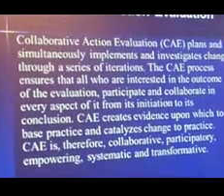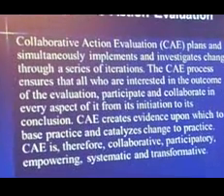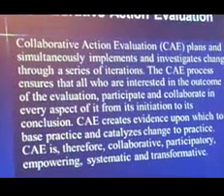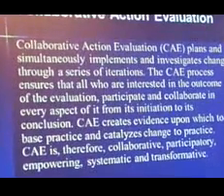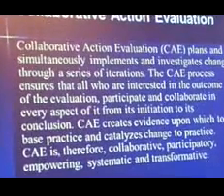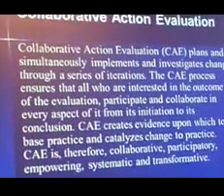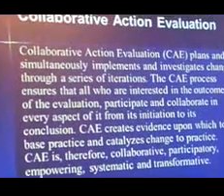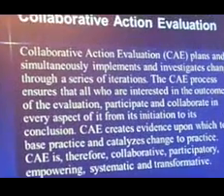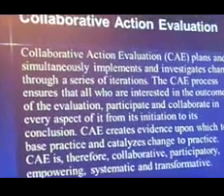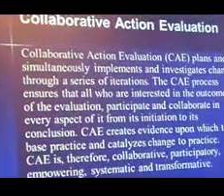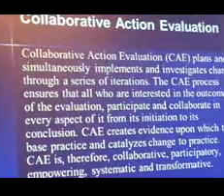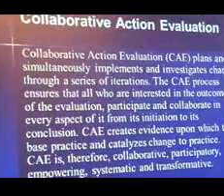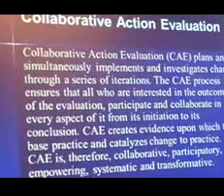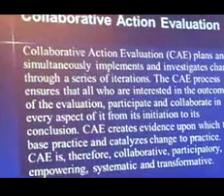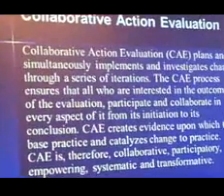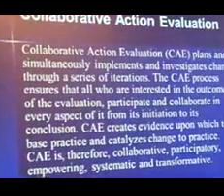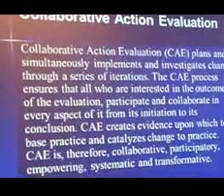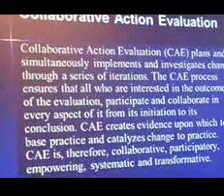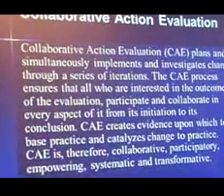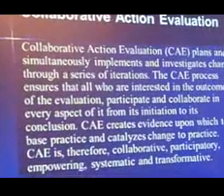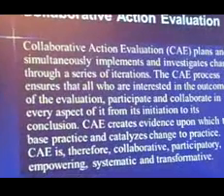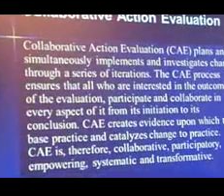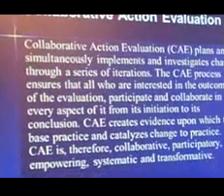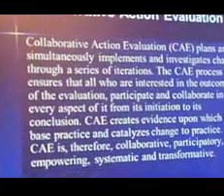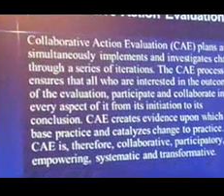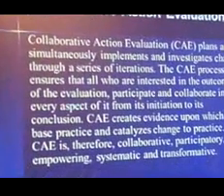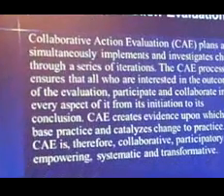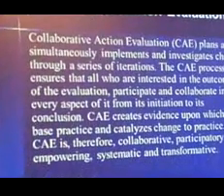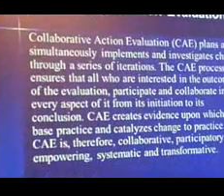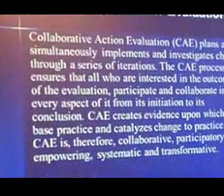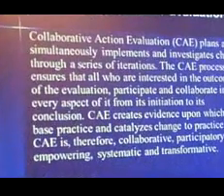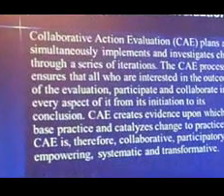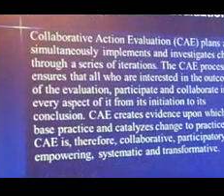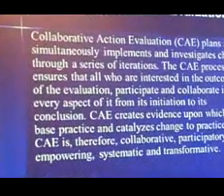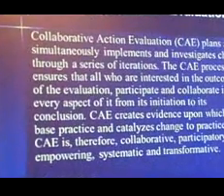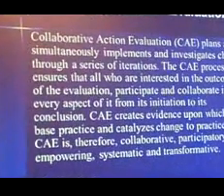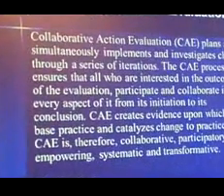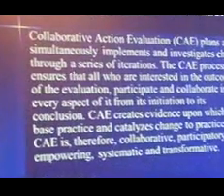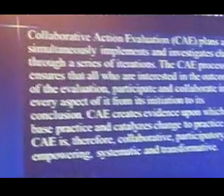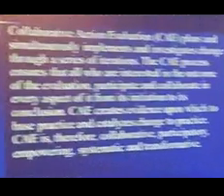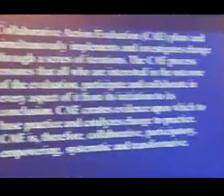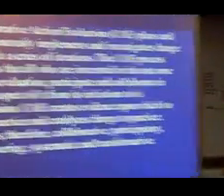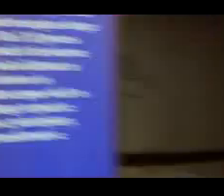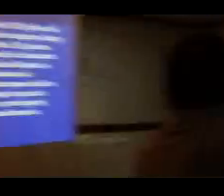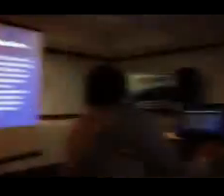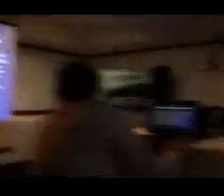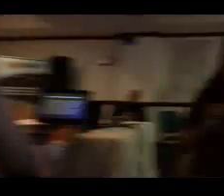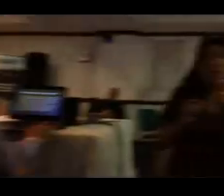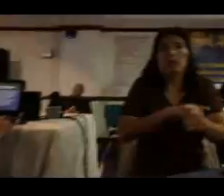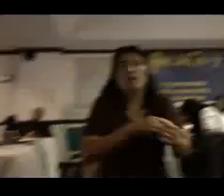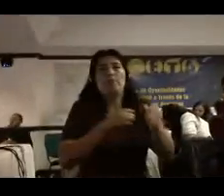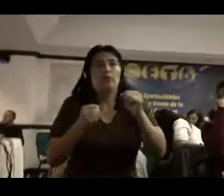change to practice. It's collaborative, participatory, empowering, systematic, and transformative.